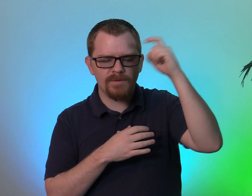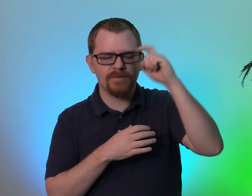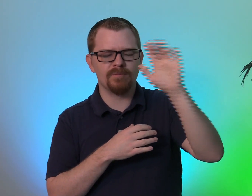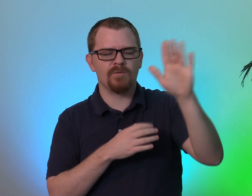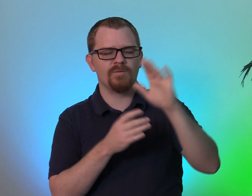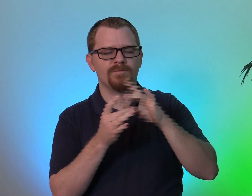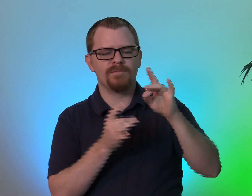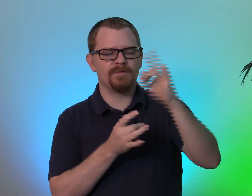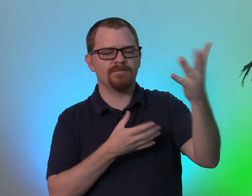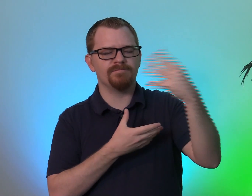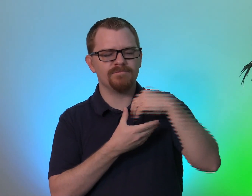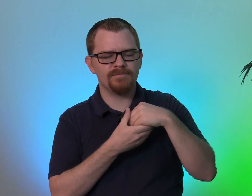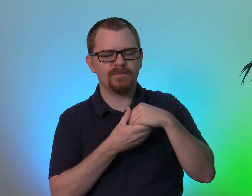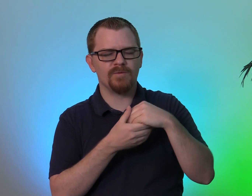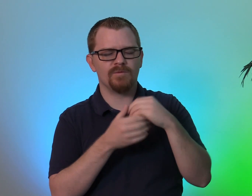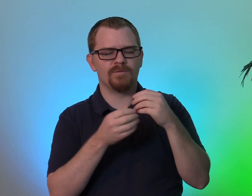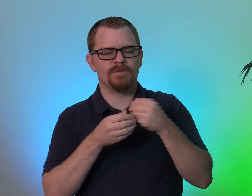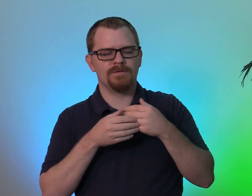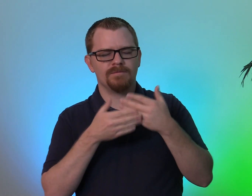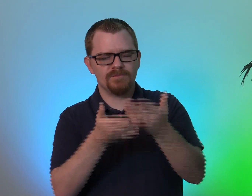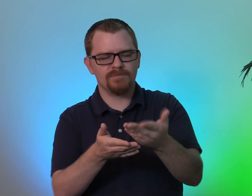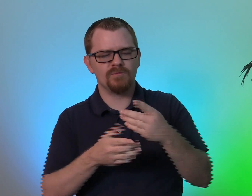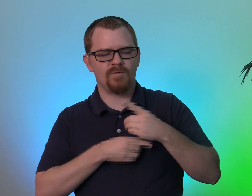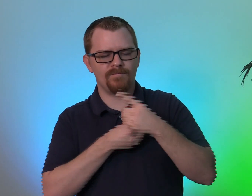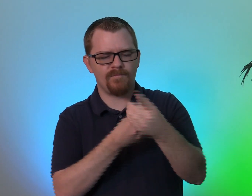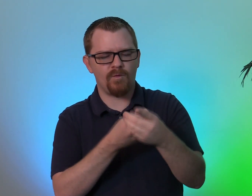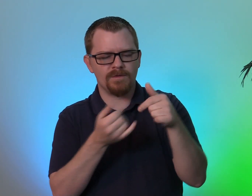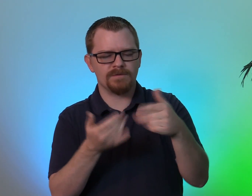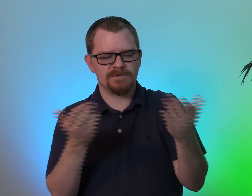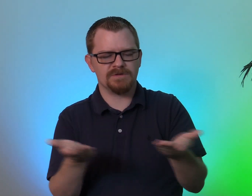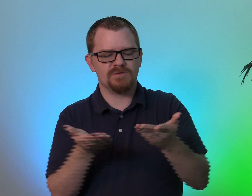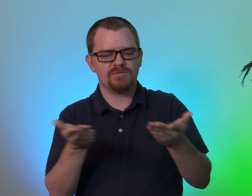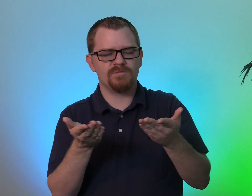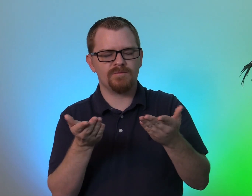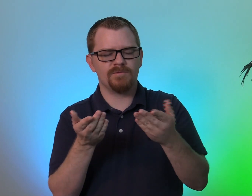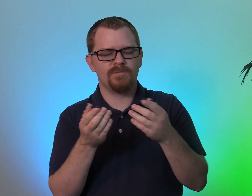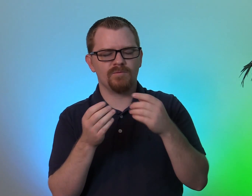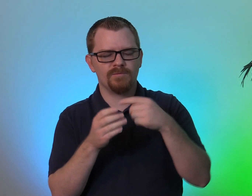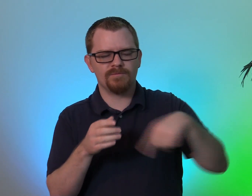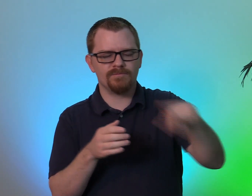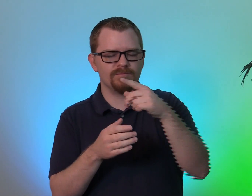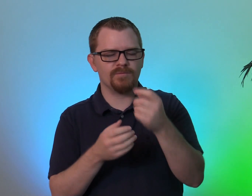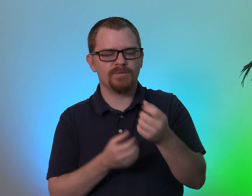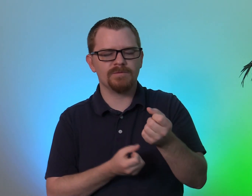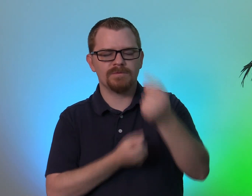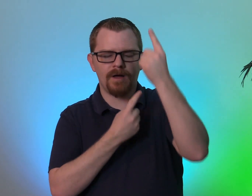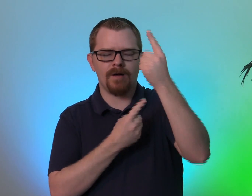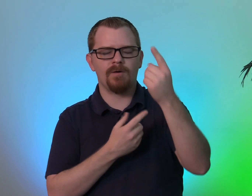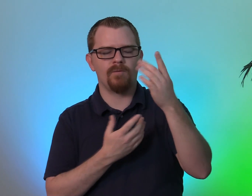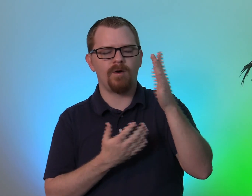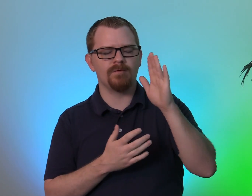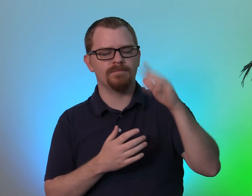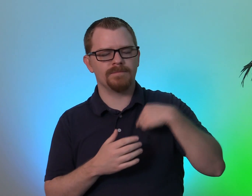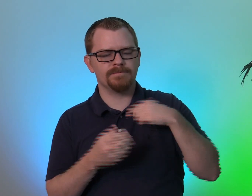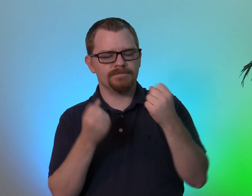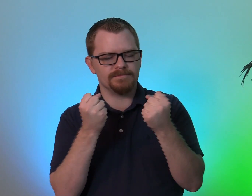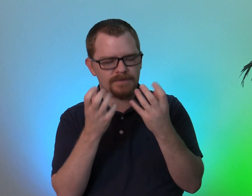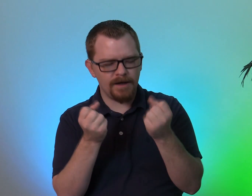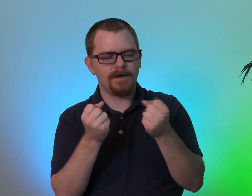thank you for giving us this time and for your wisdom. We're asking that you give it to us here for this devotion, that we'll